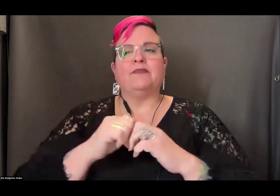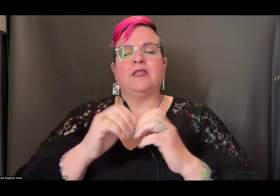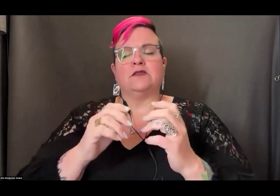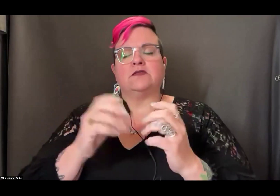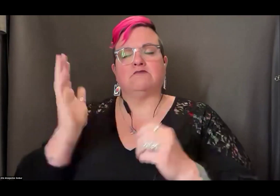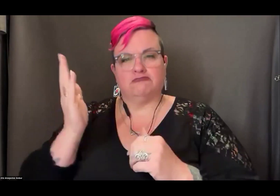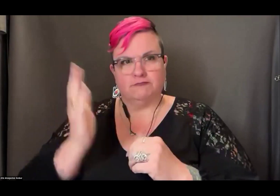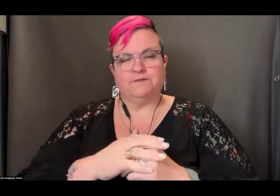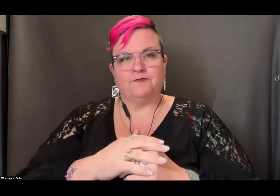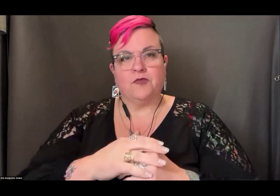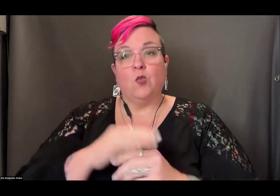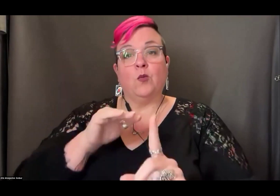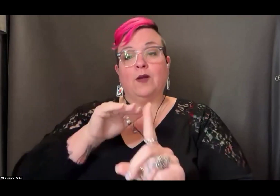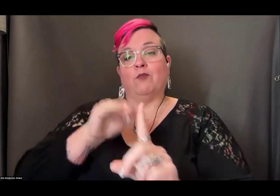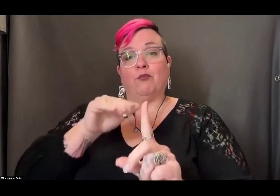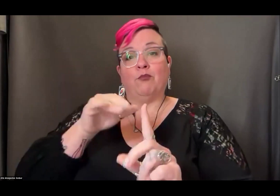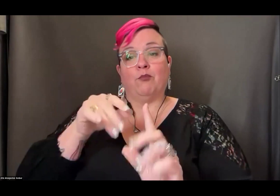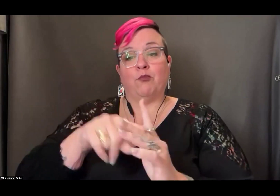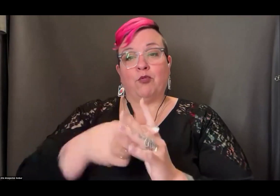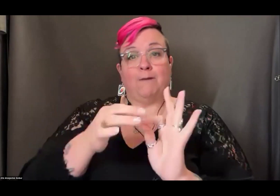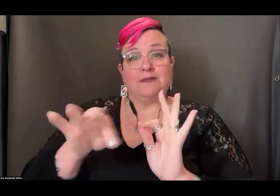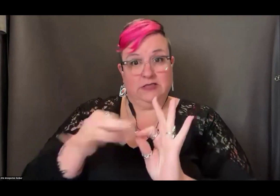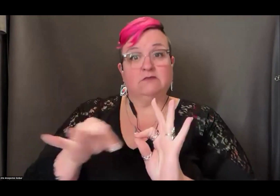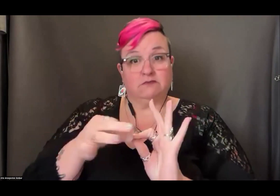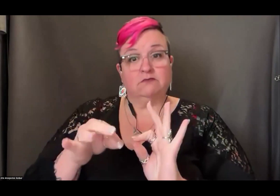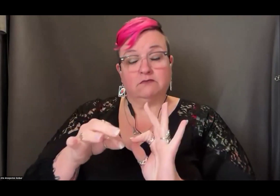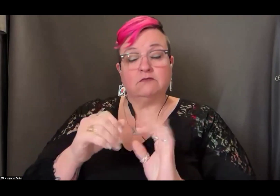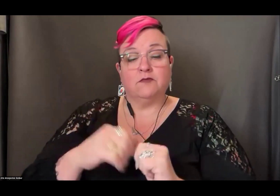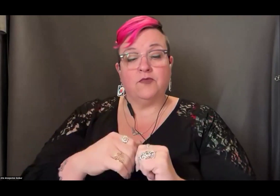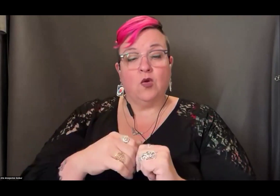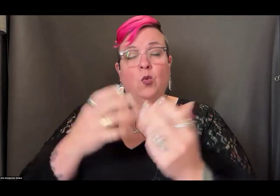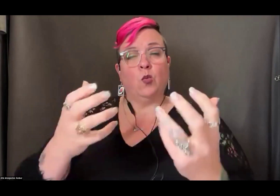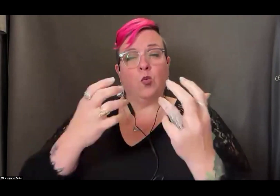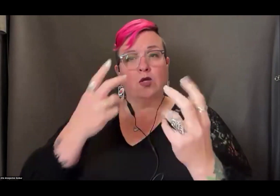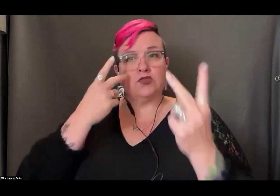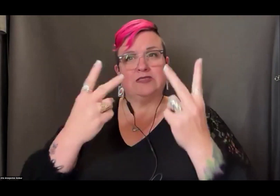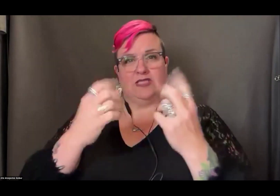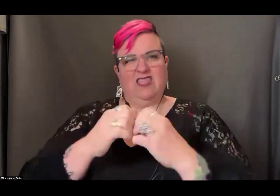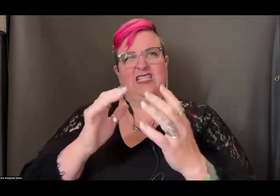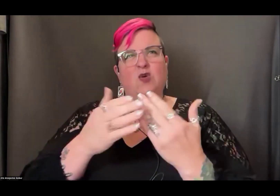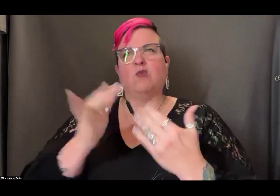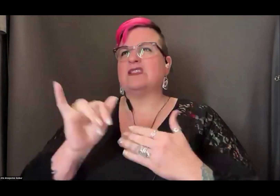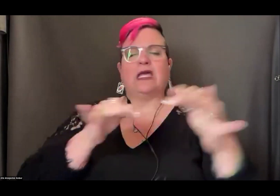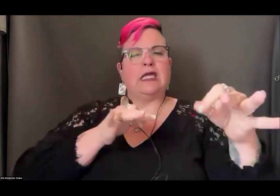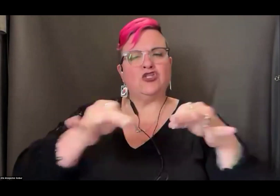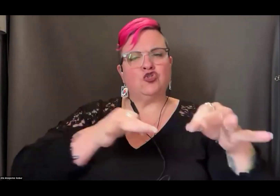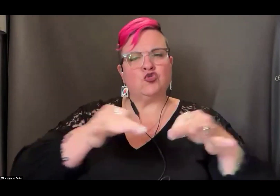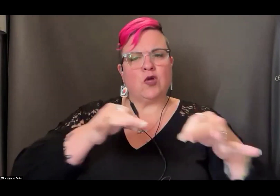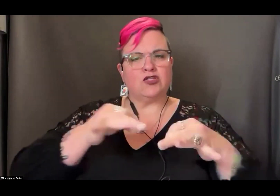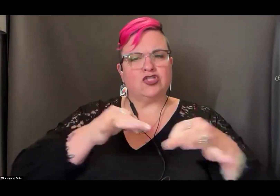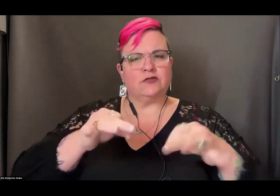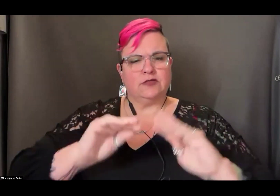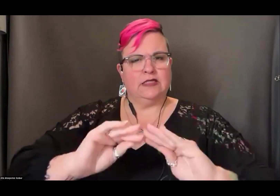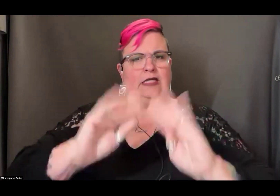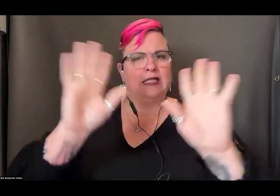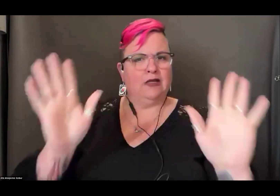prompting, we want to look at a prompt as though it is an instruction set. We want to make it